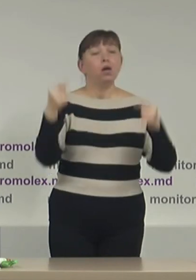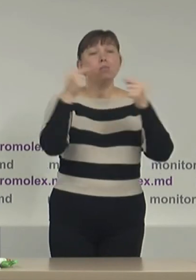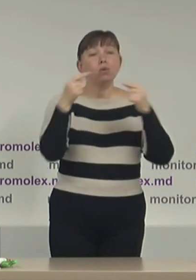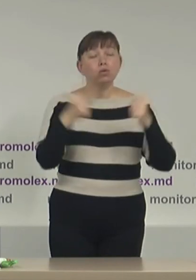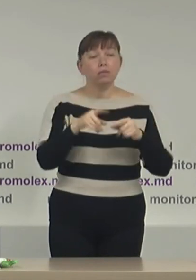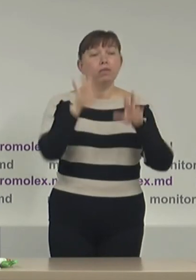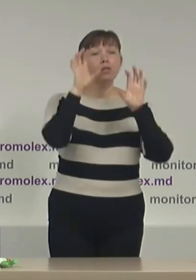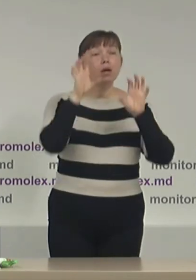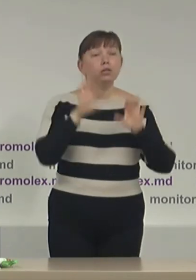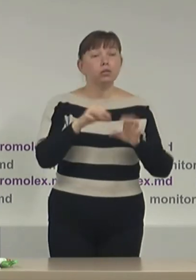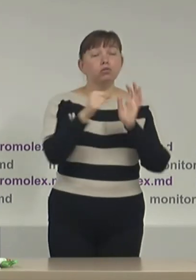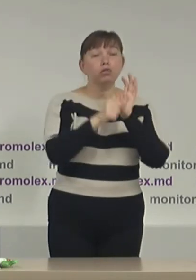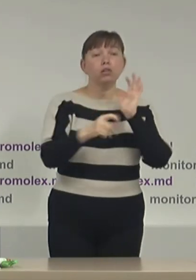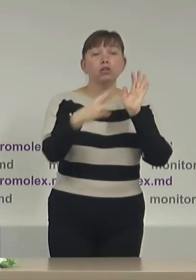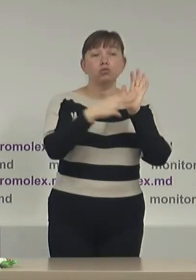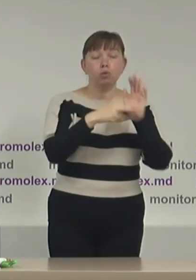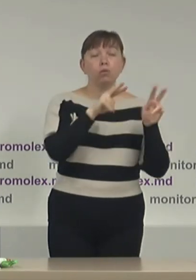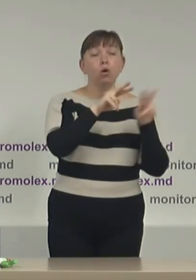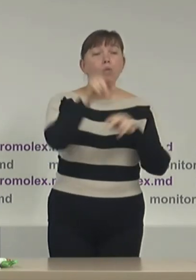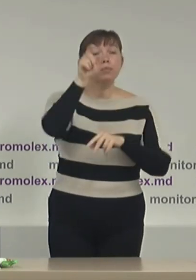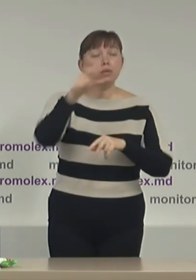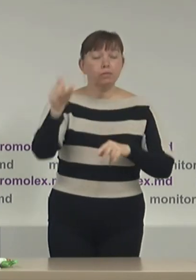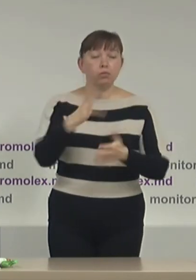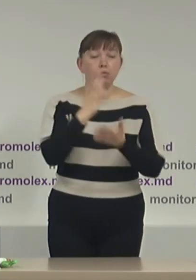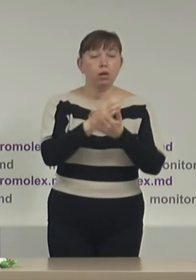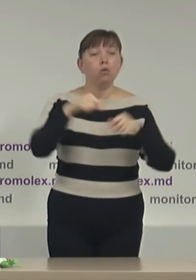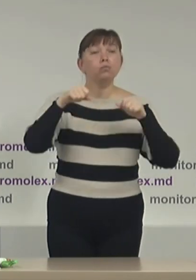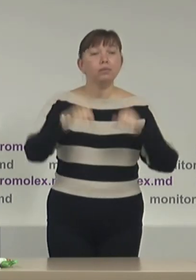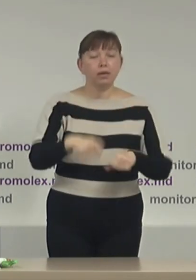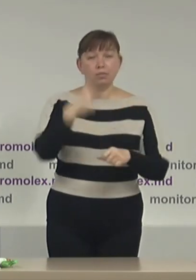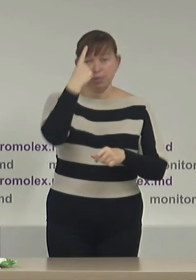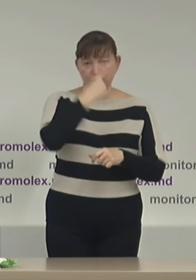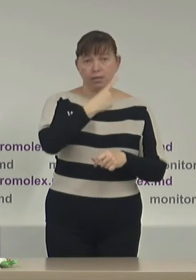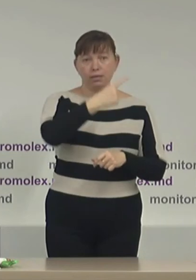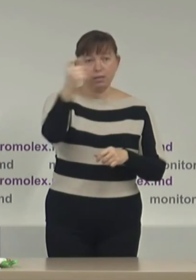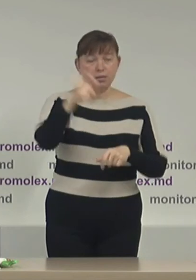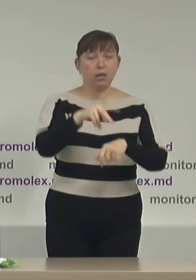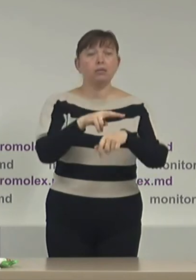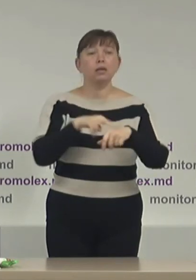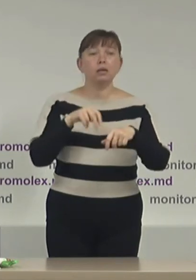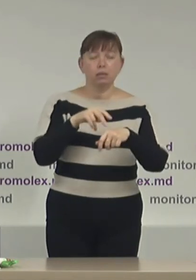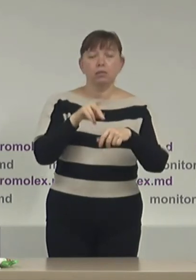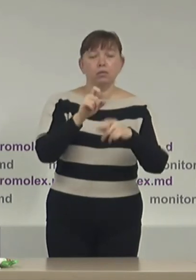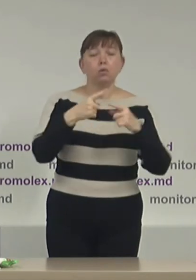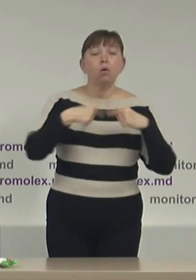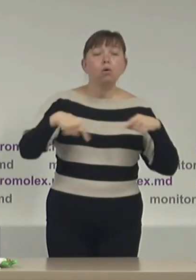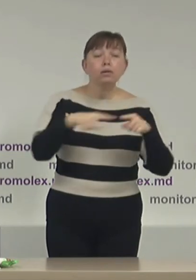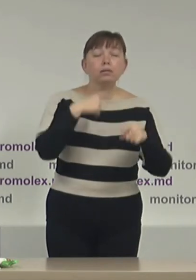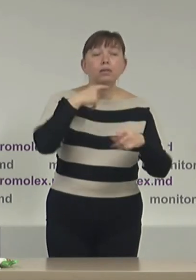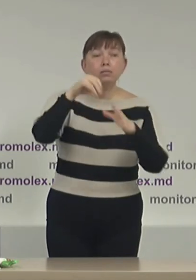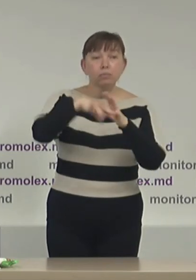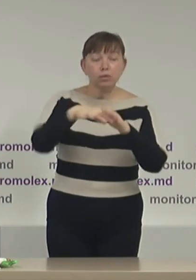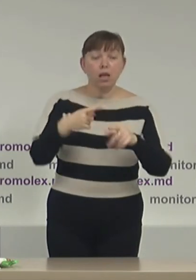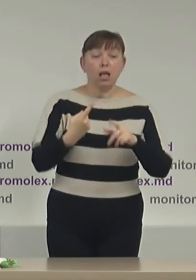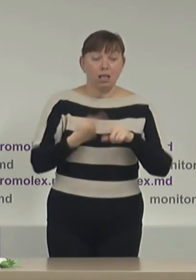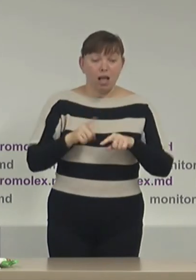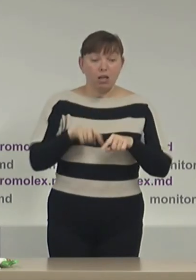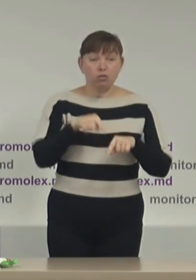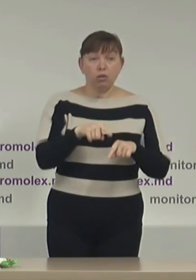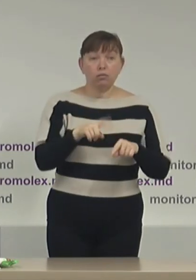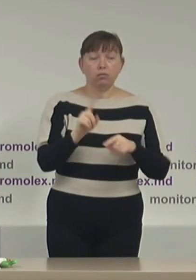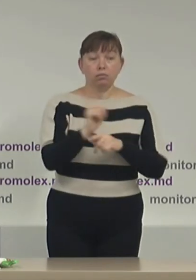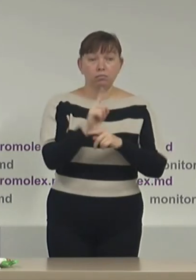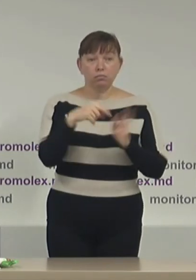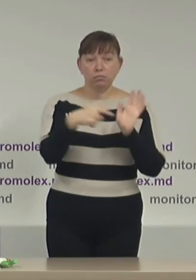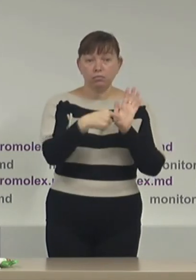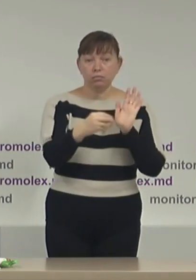review? According to Article 68 of the Electoral Code, observers have the right to notify electoral authorities. On